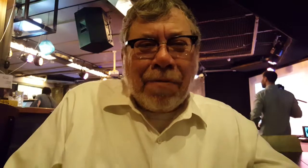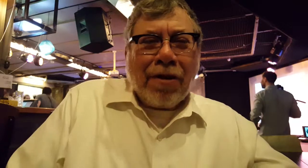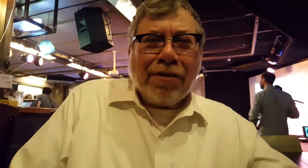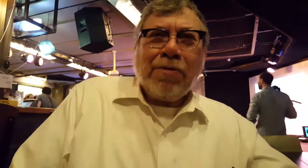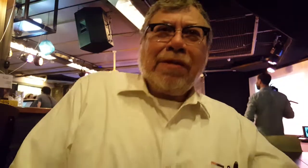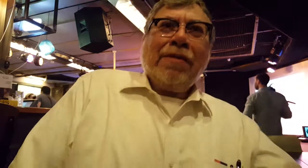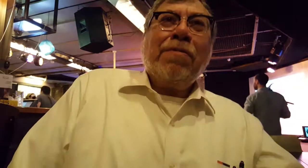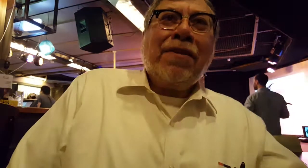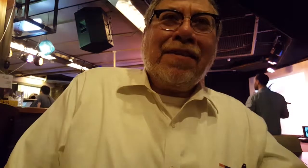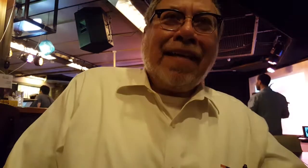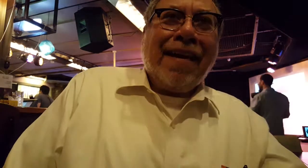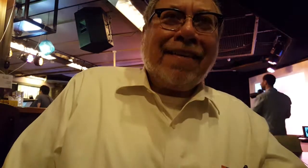Americans with Disabilities Act